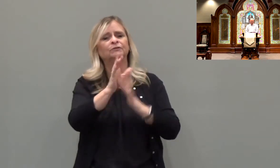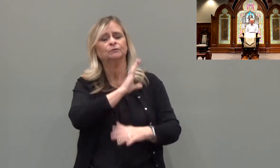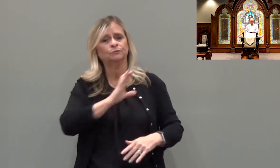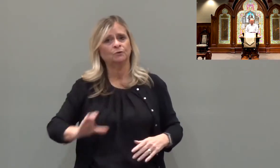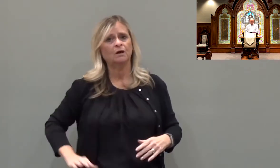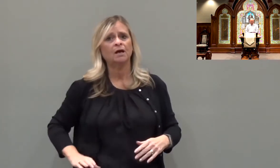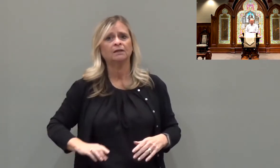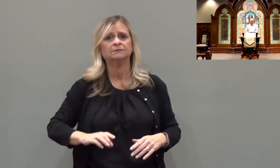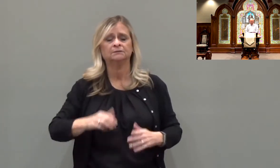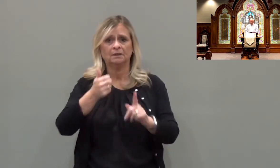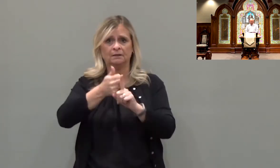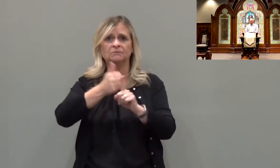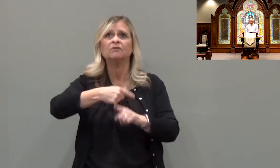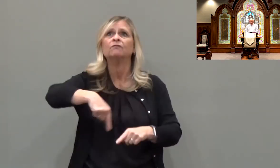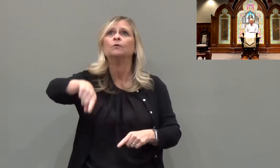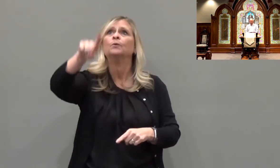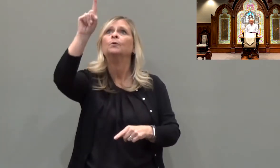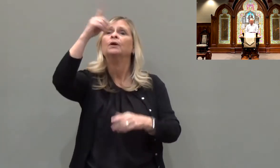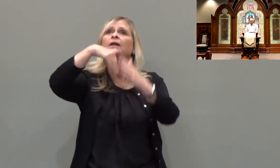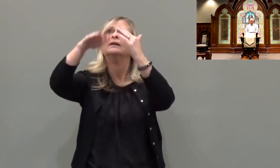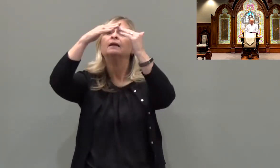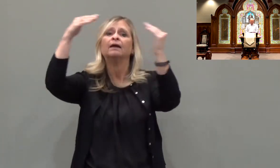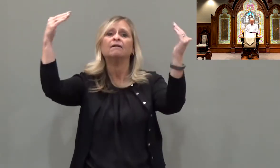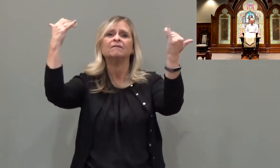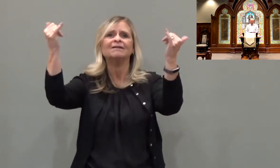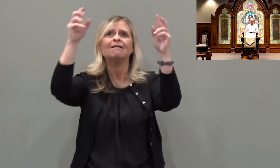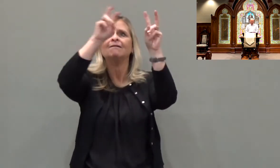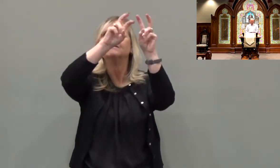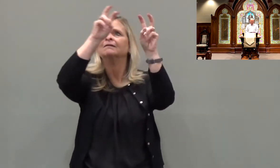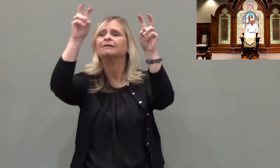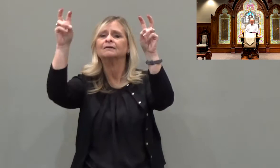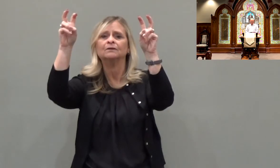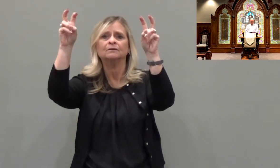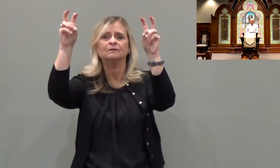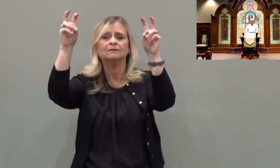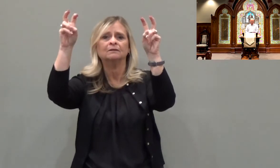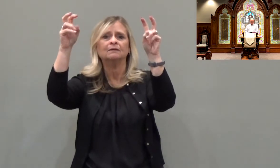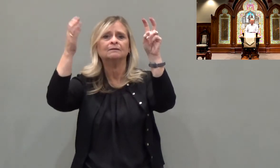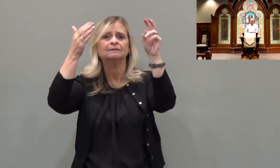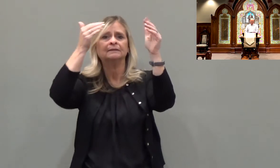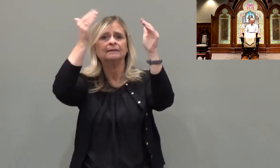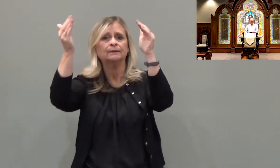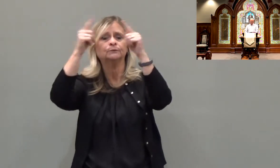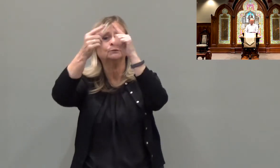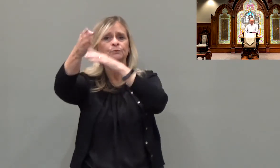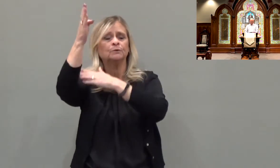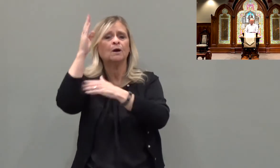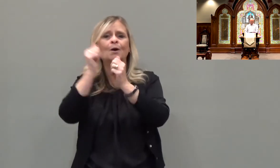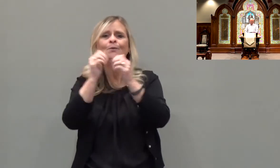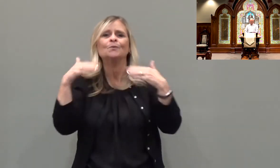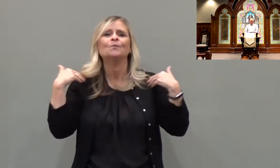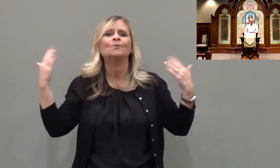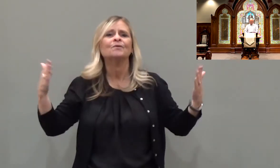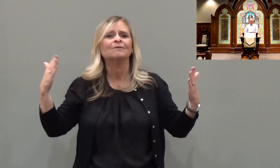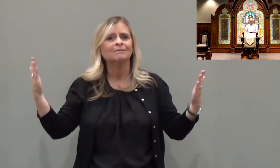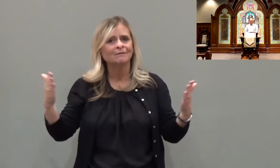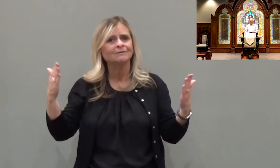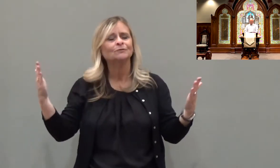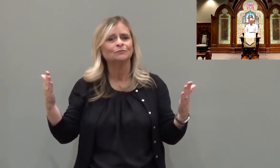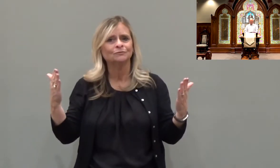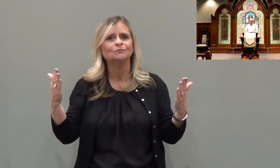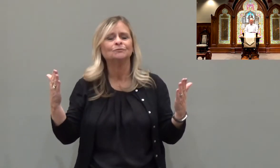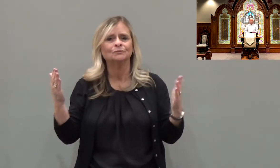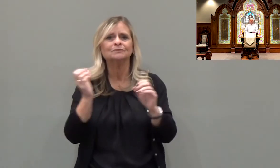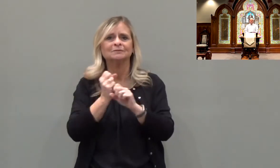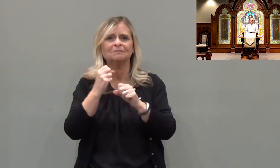into heaven and is at the right hand of God, with angels, authorities, and powers made